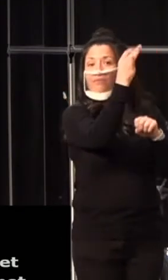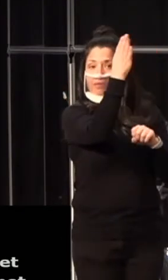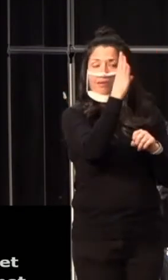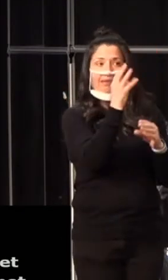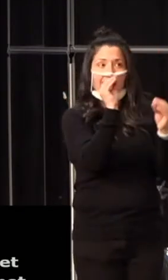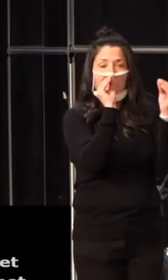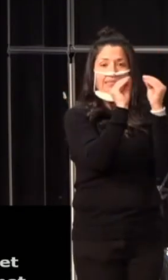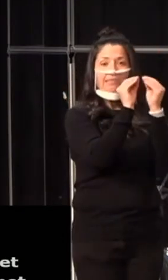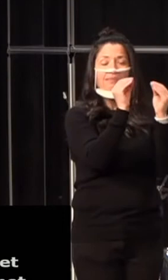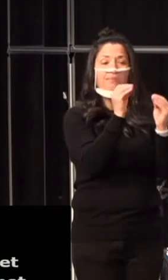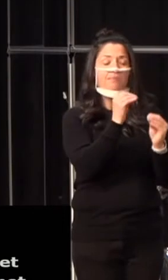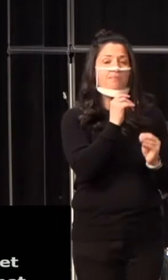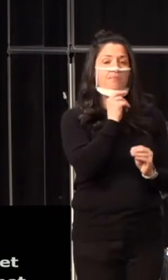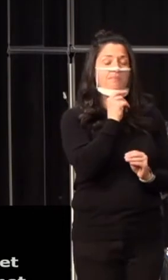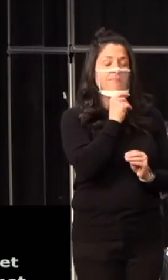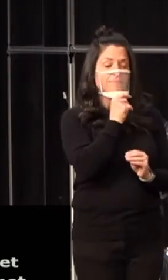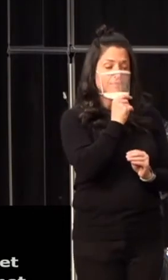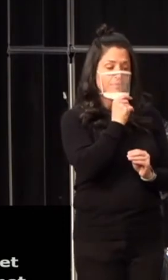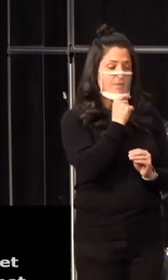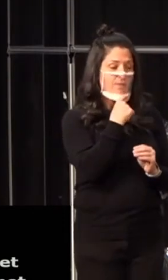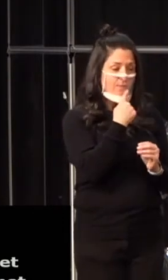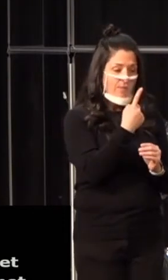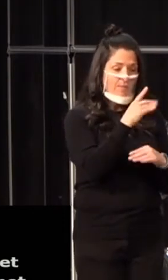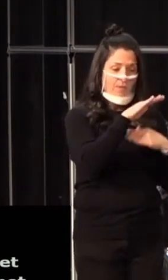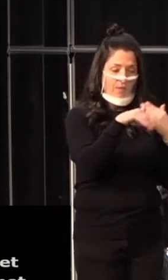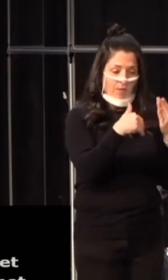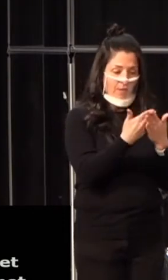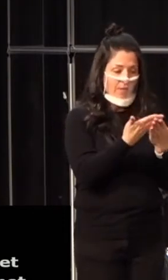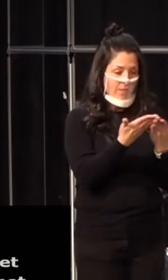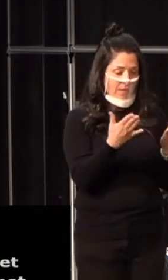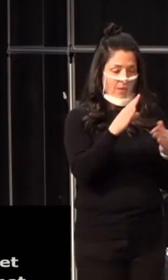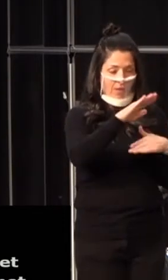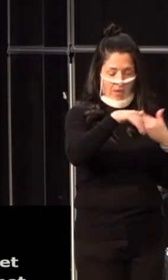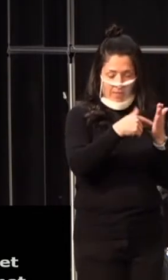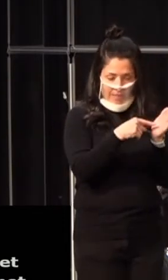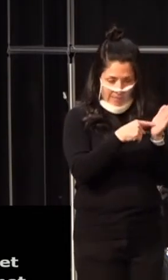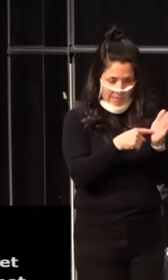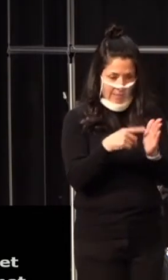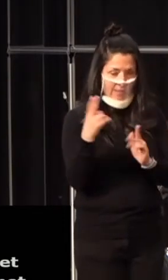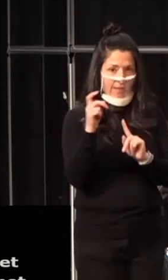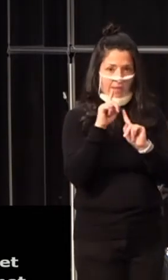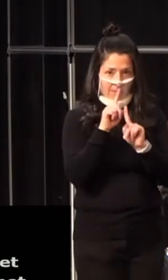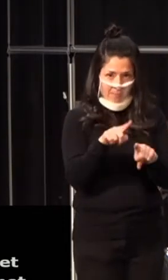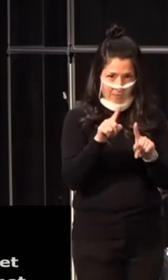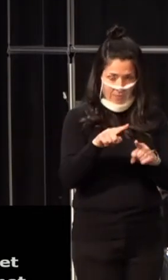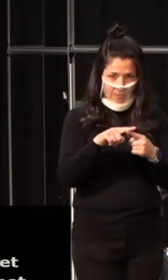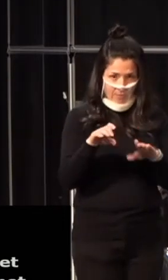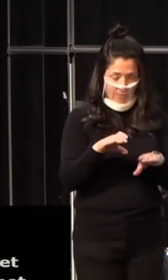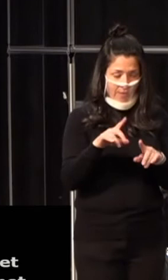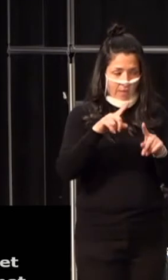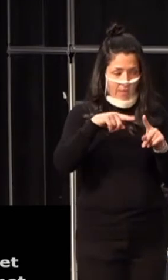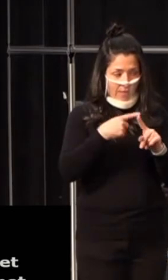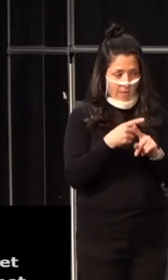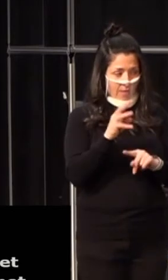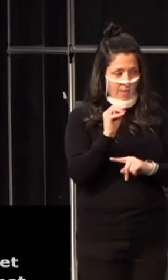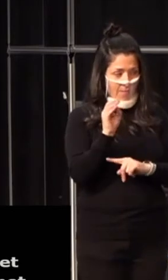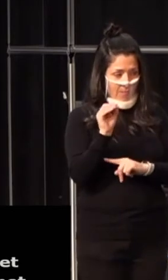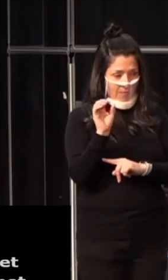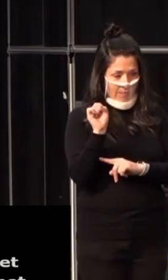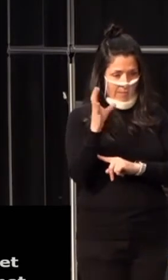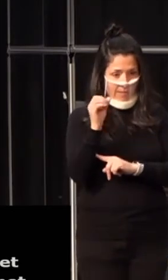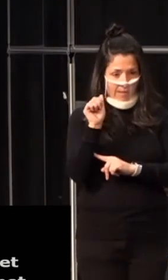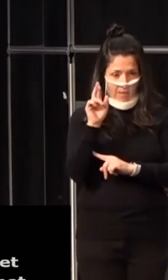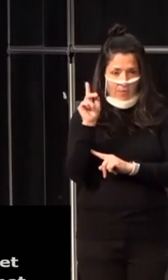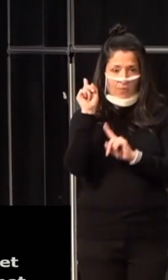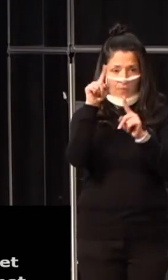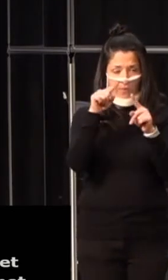all the words of the Lord with which he had sent him, and all the signs that he had commanded him to do. Then Moses and Aaron went and assembled